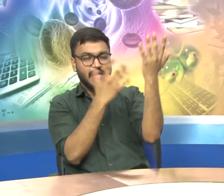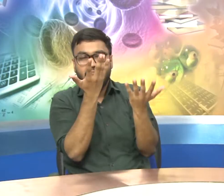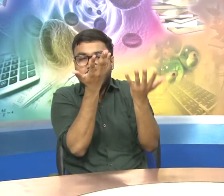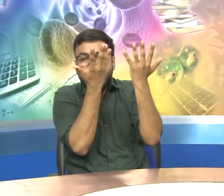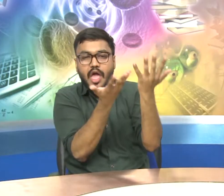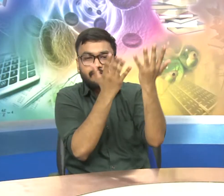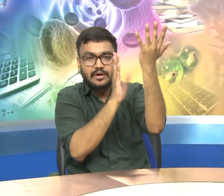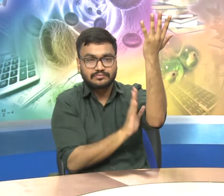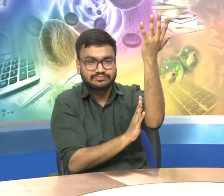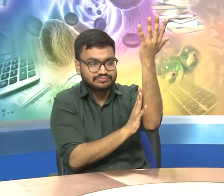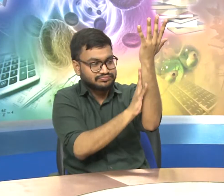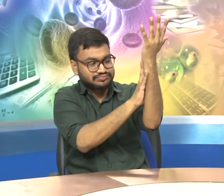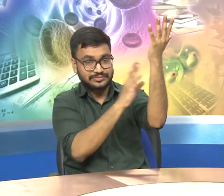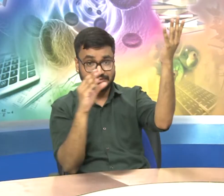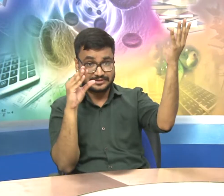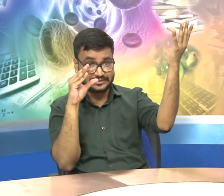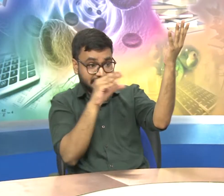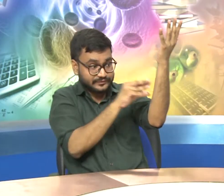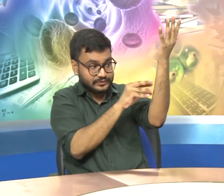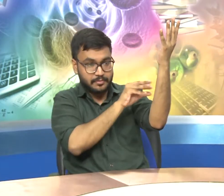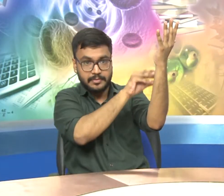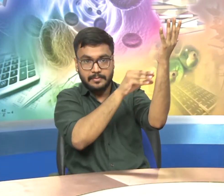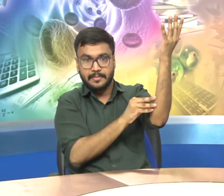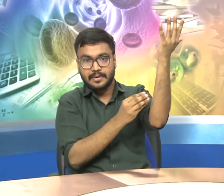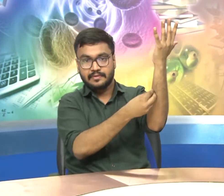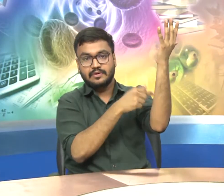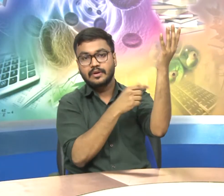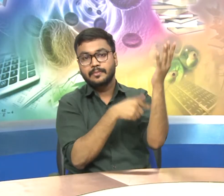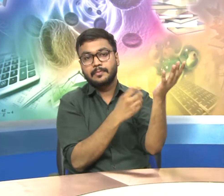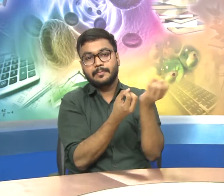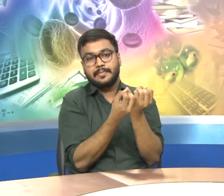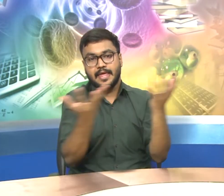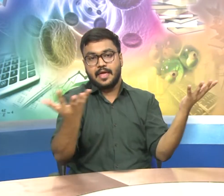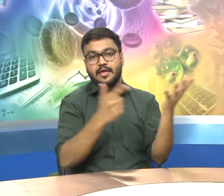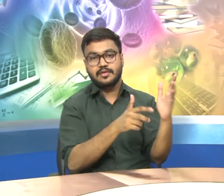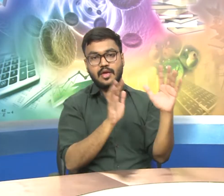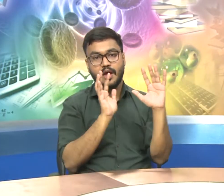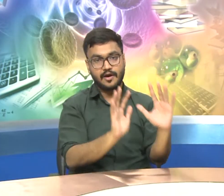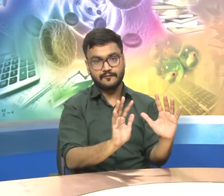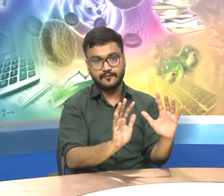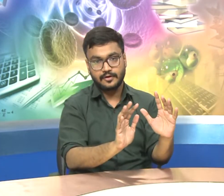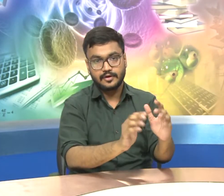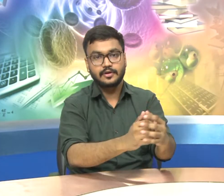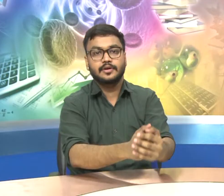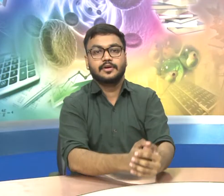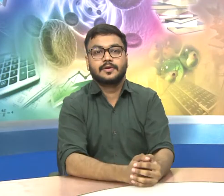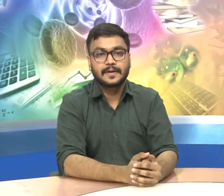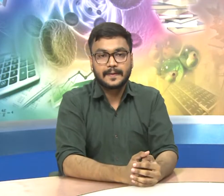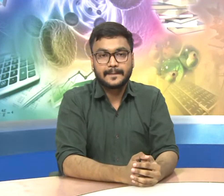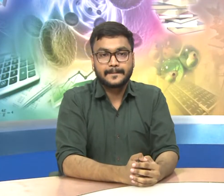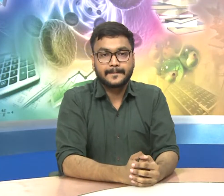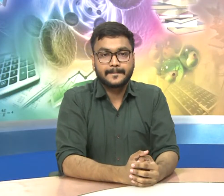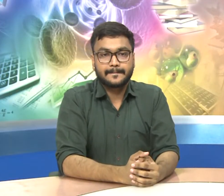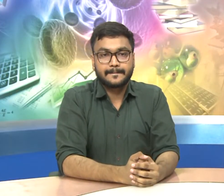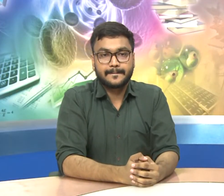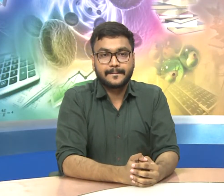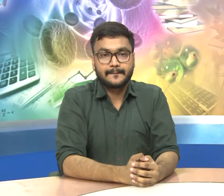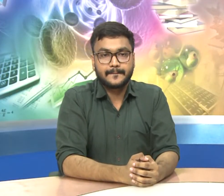These moths usually rest on the trunk of trees during the daytime.